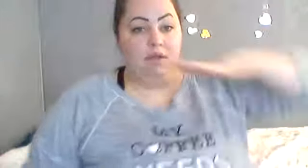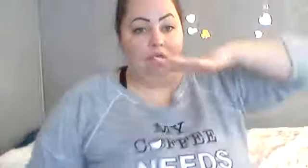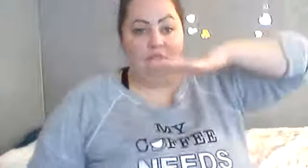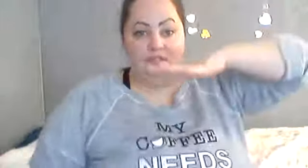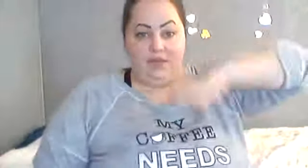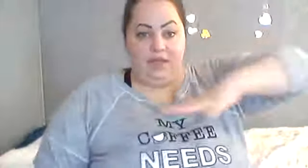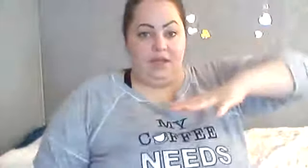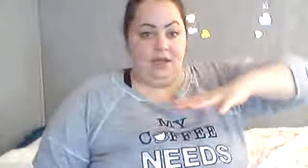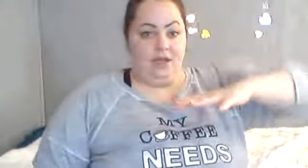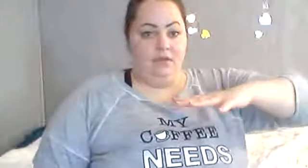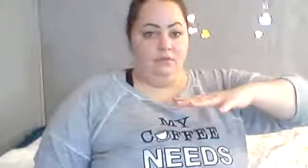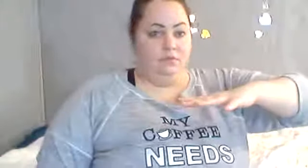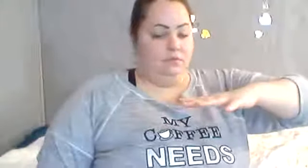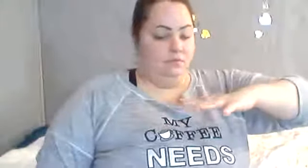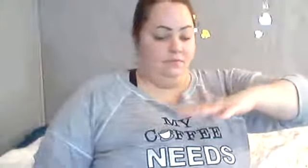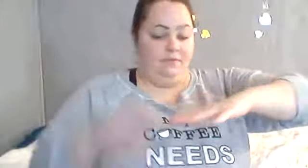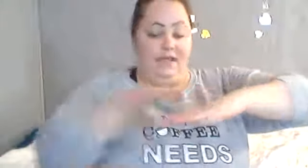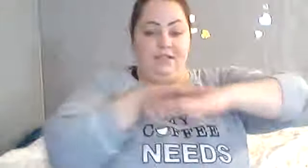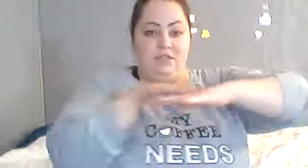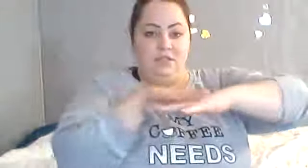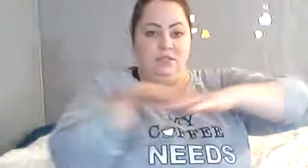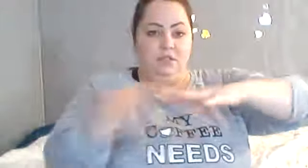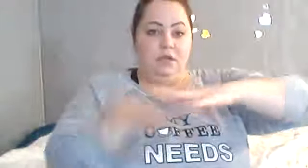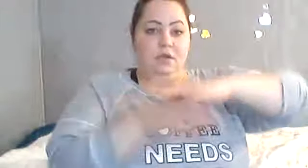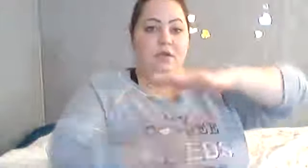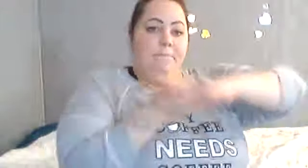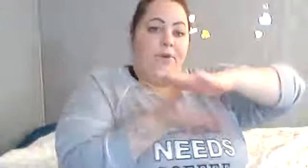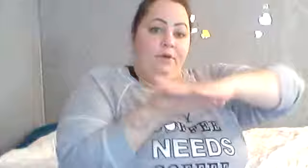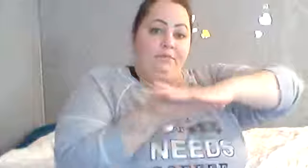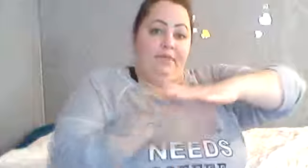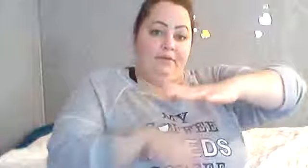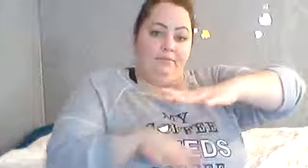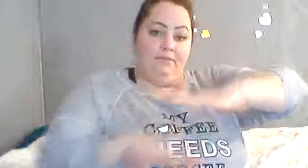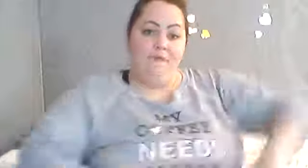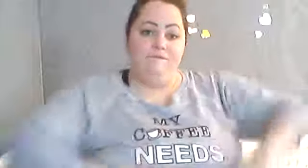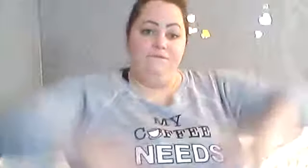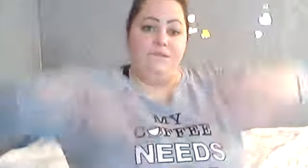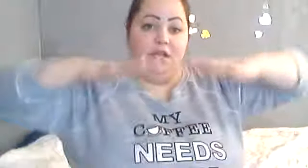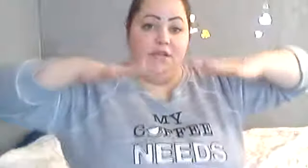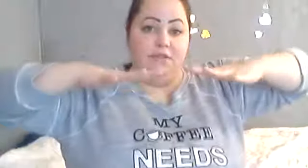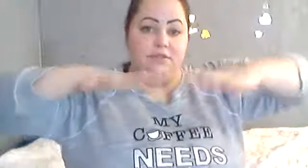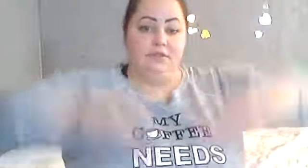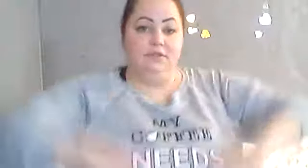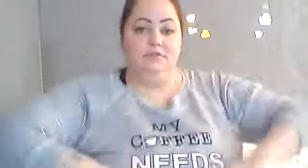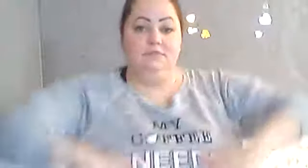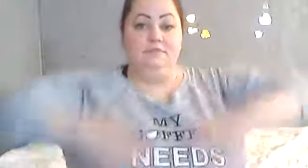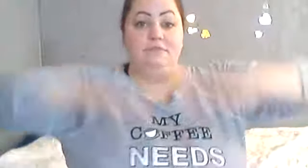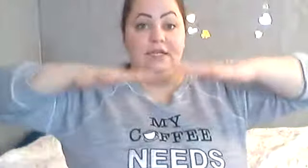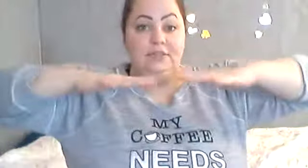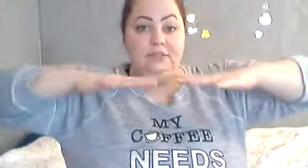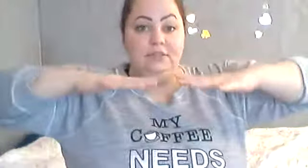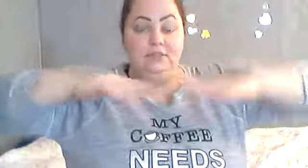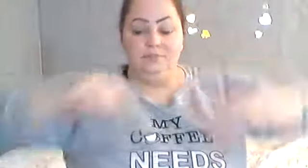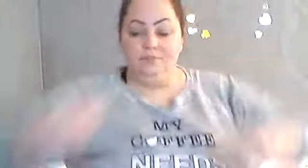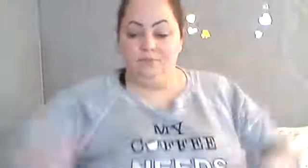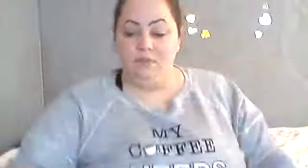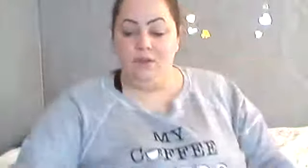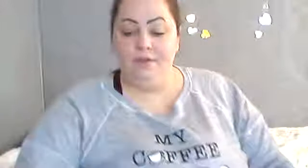Okay, so hand out, flat, palm down. Flood. Flood.